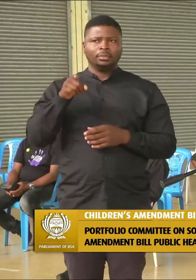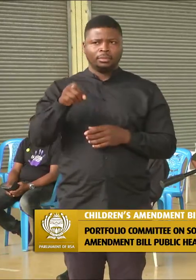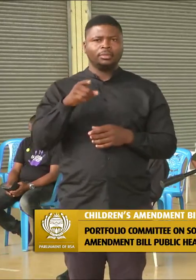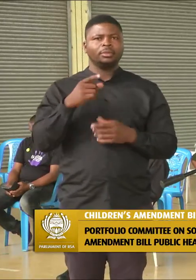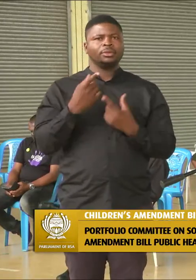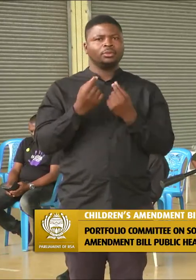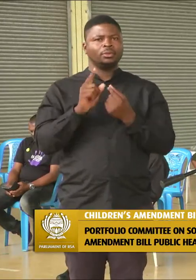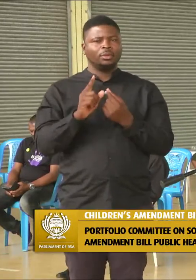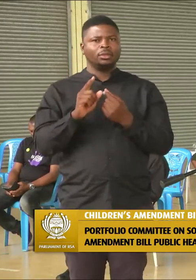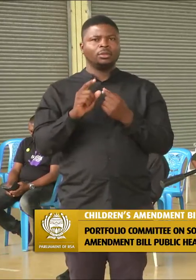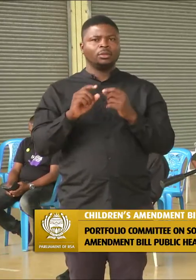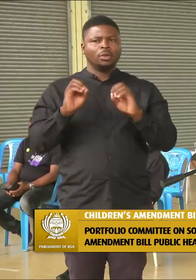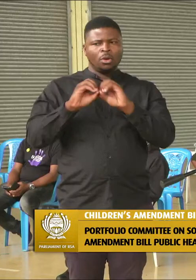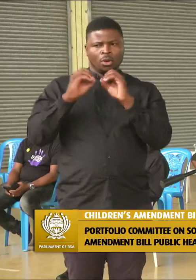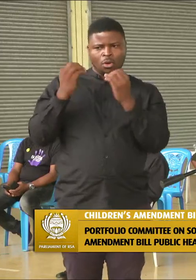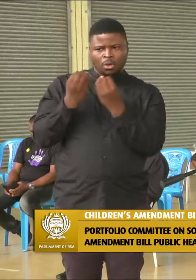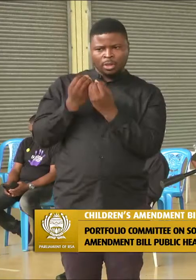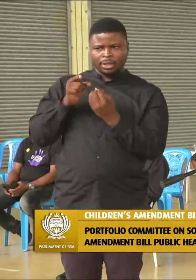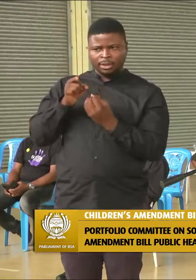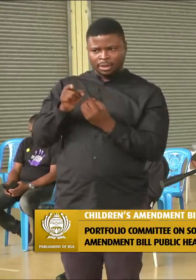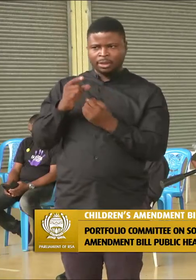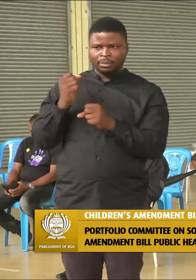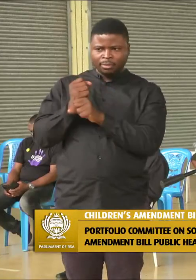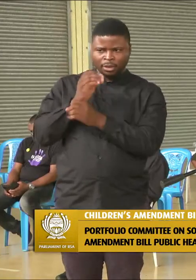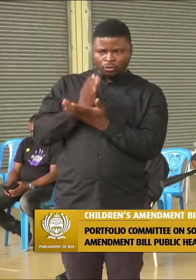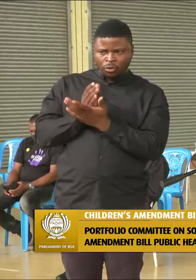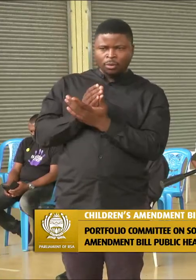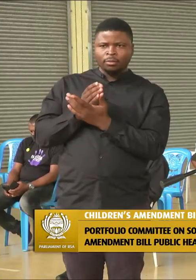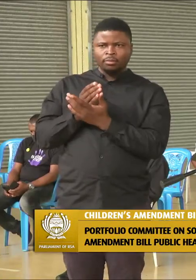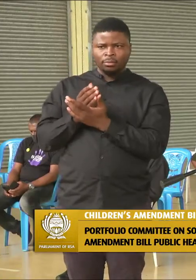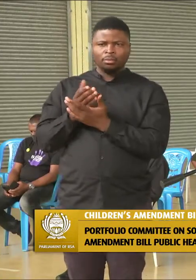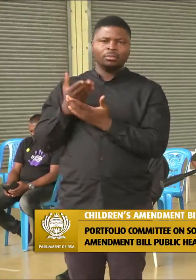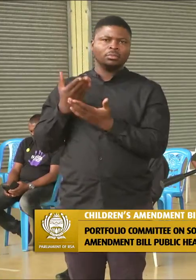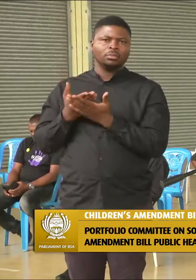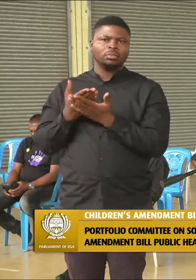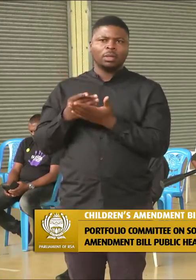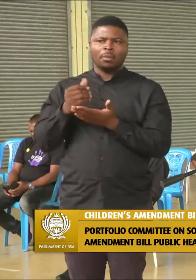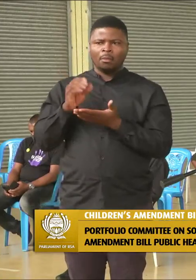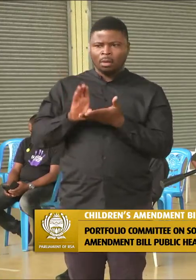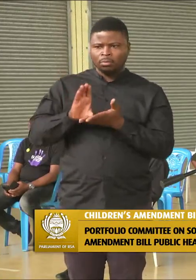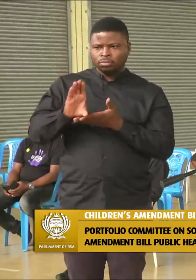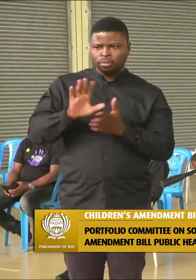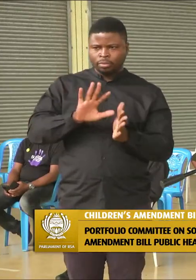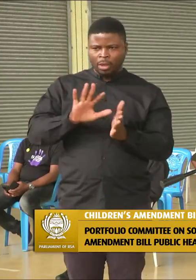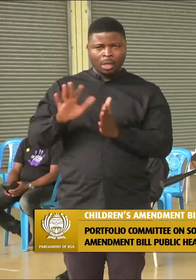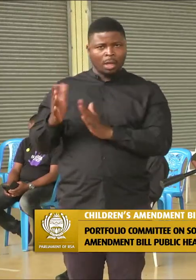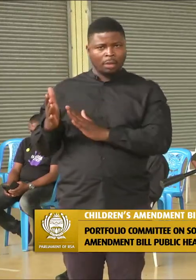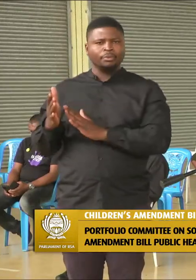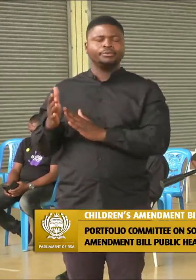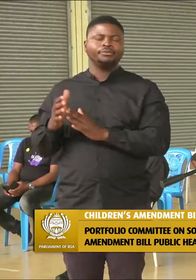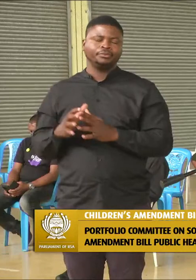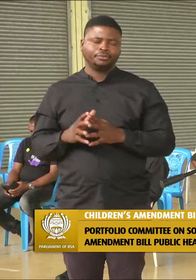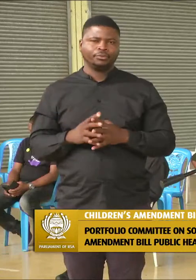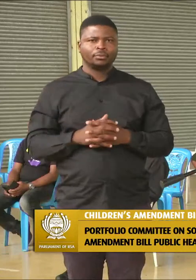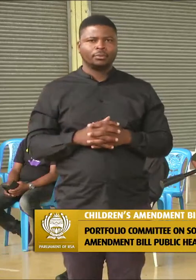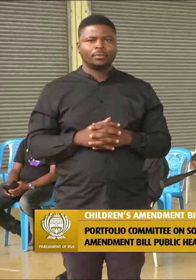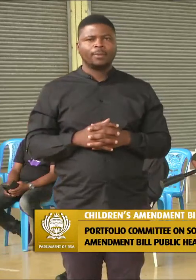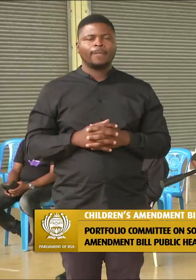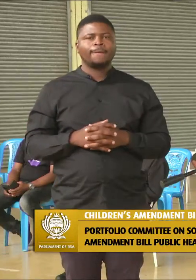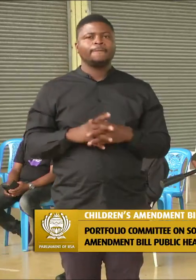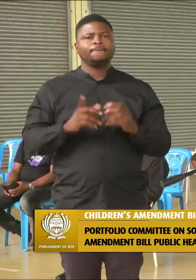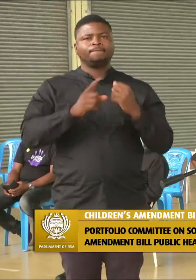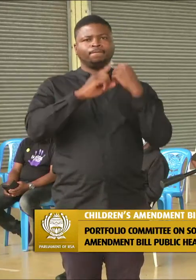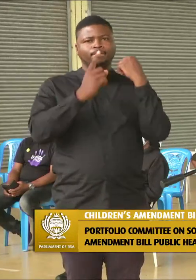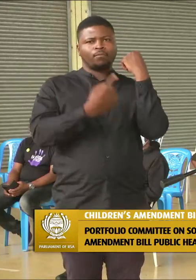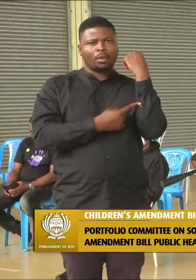ama-organization or ama-NPOs ukuthi akwazi ukuthola i-funding. So that we can help the NPOs so that they can get funding.